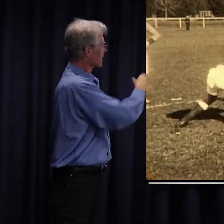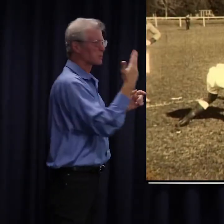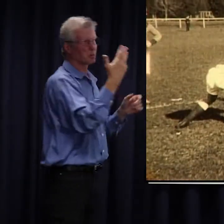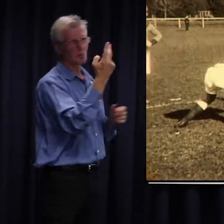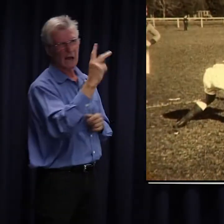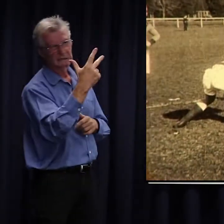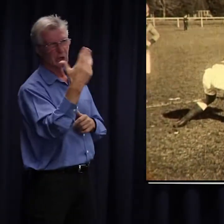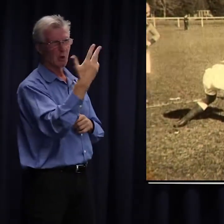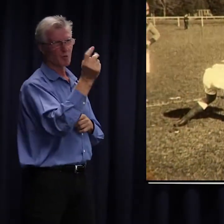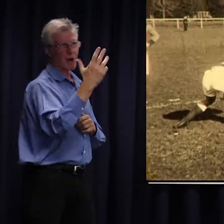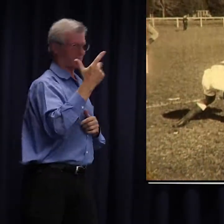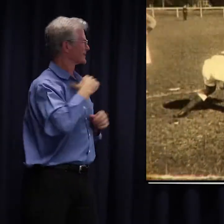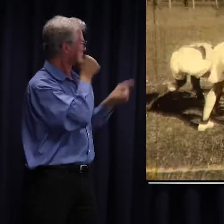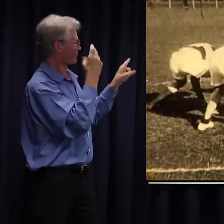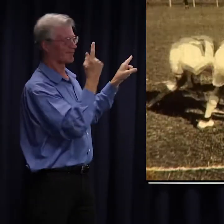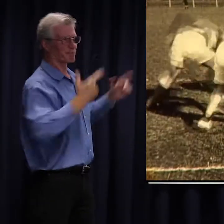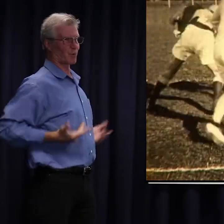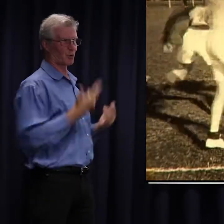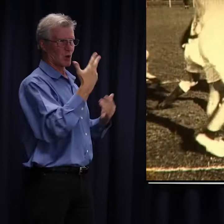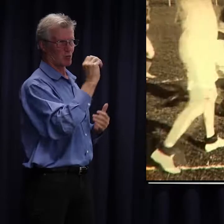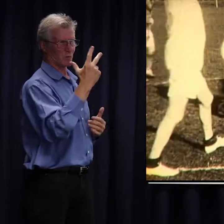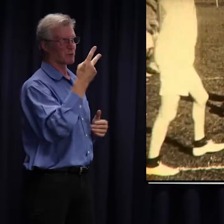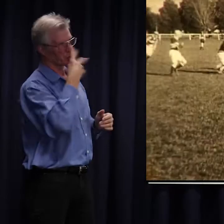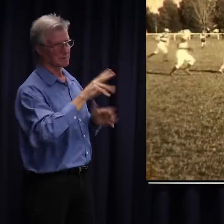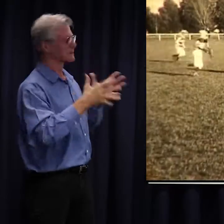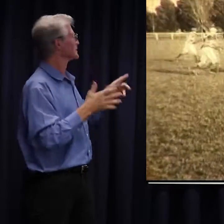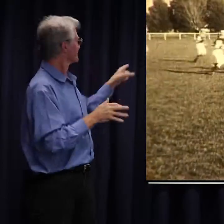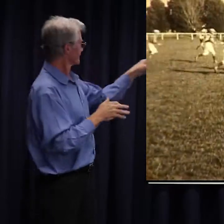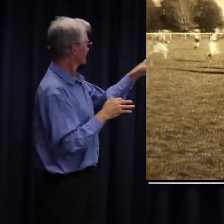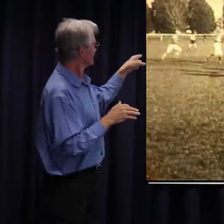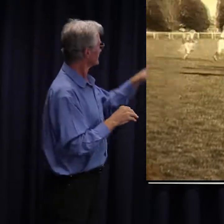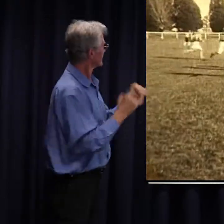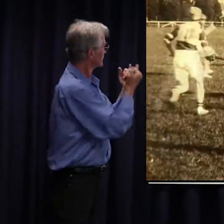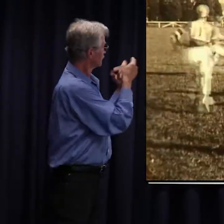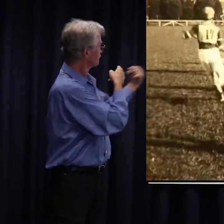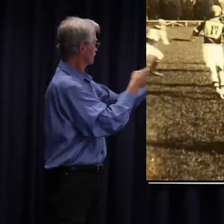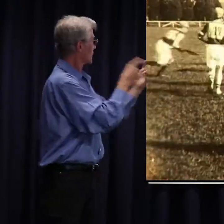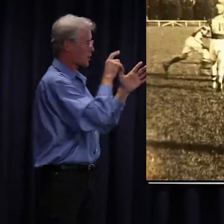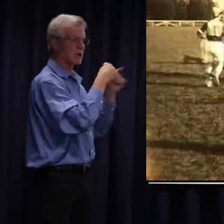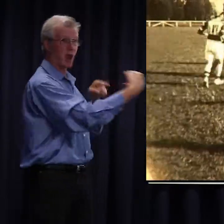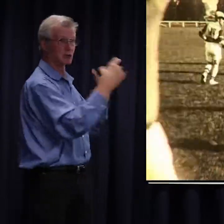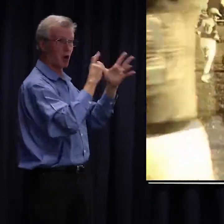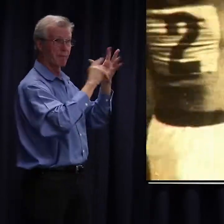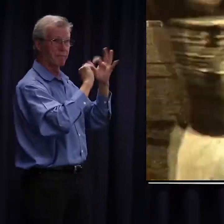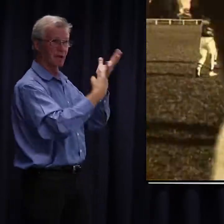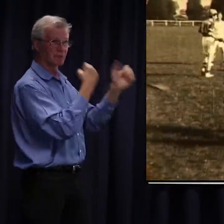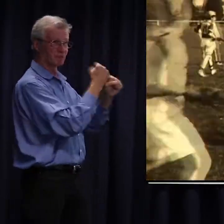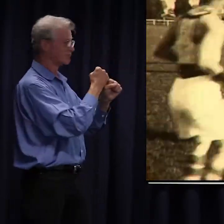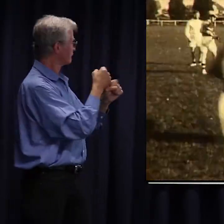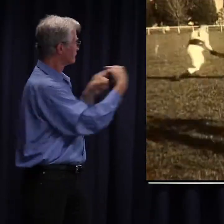makers come along and film and put them up on in the cinema for people to watch. So this is